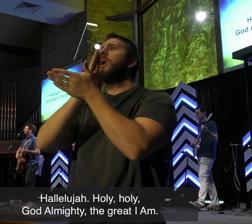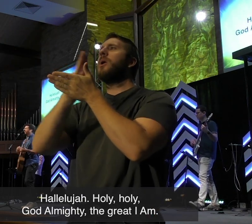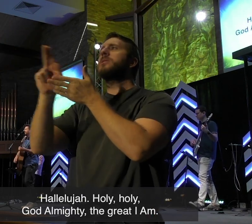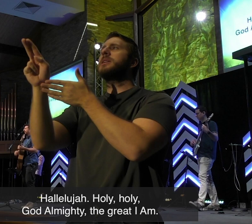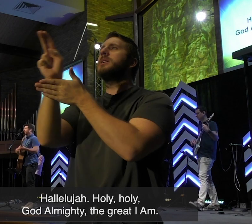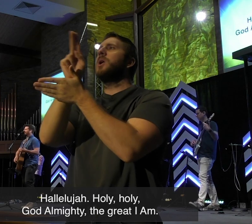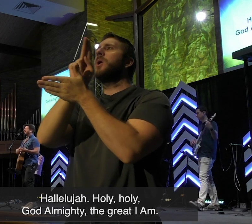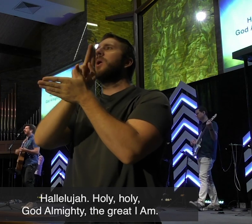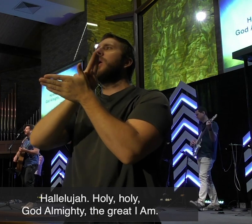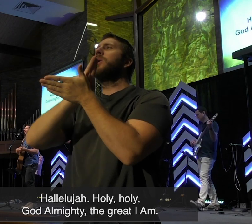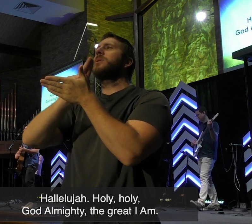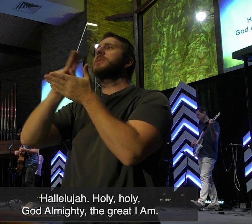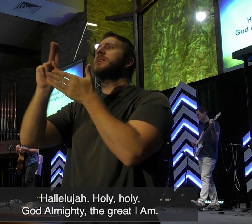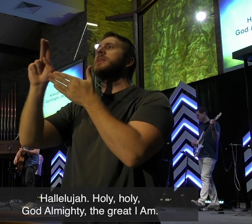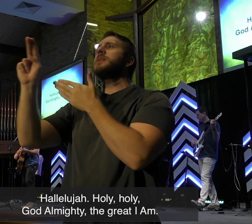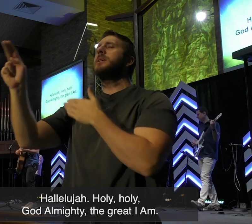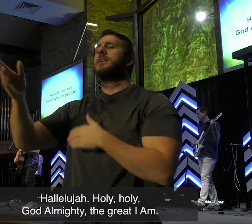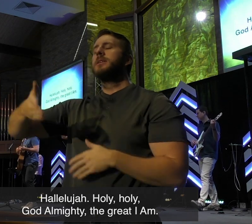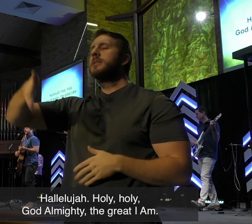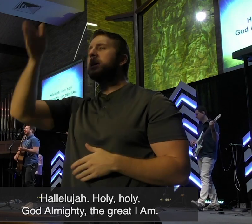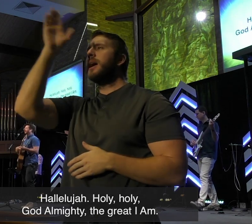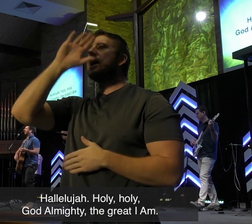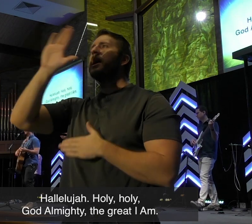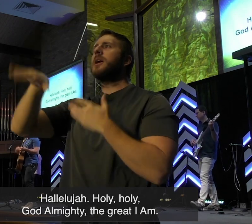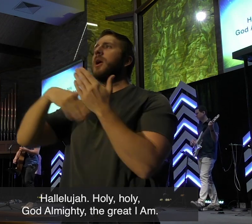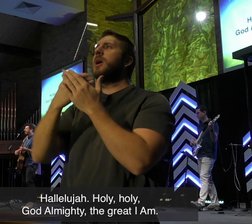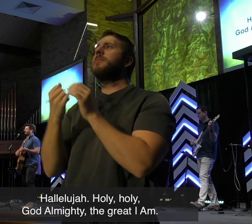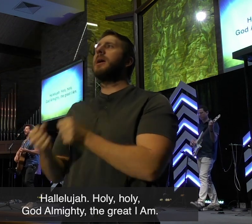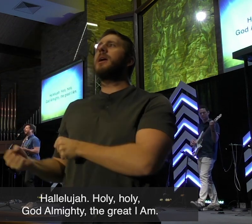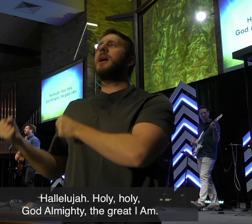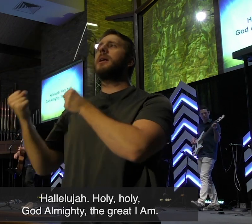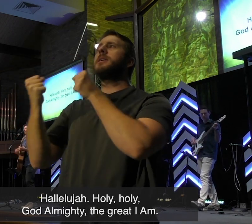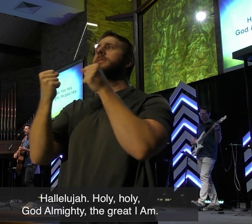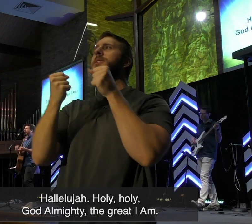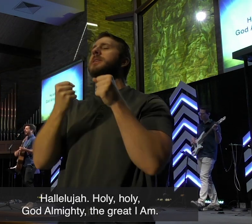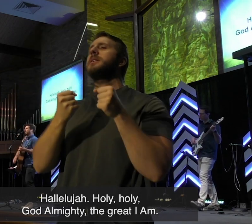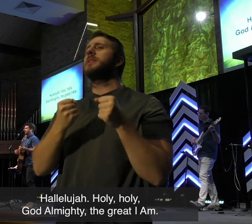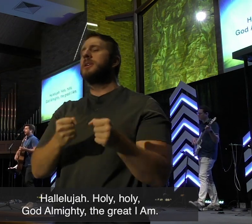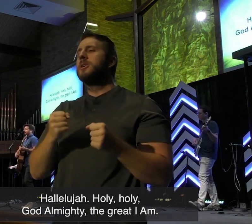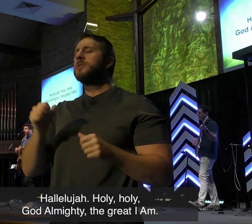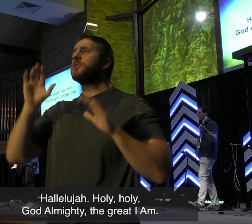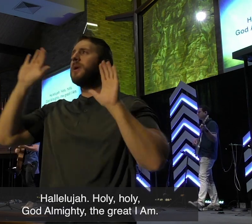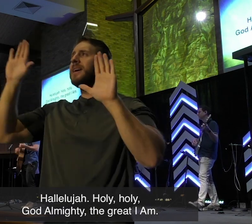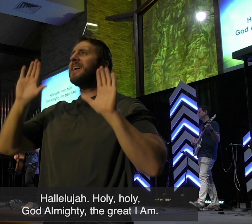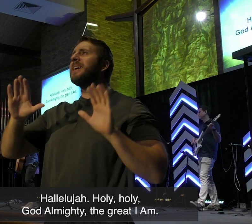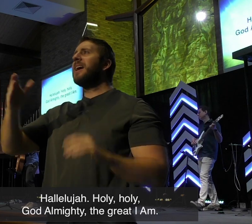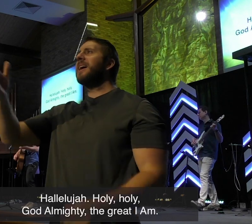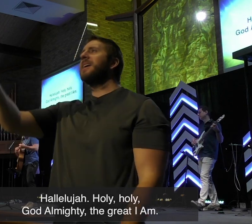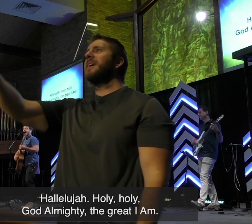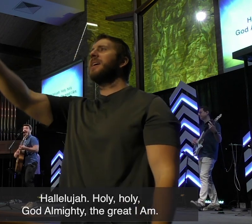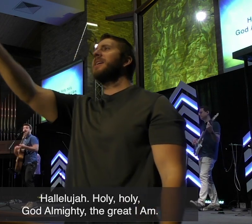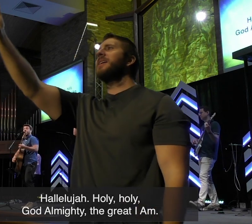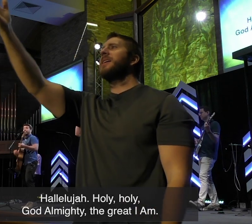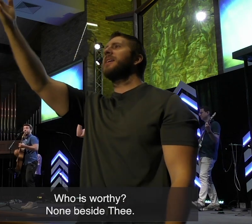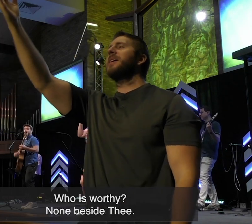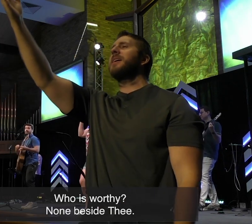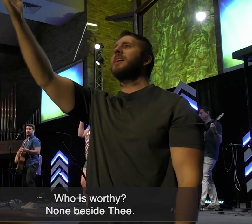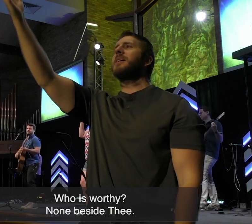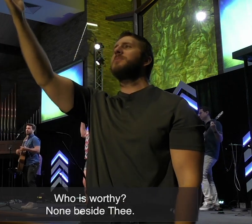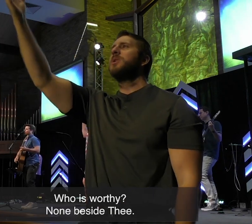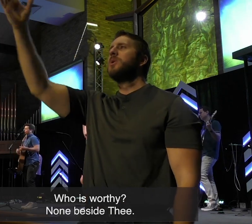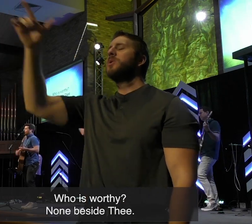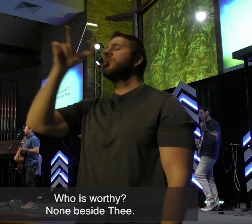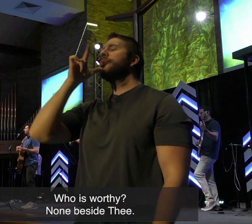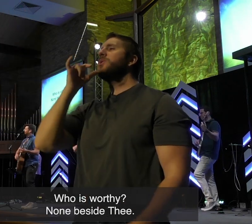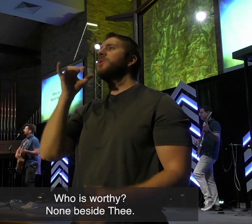Hallelujah. Holy, holy. God Almighty. The great I